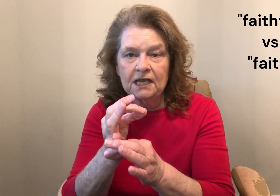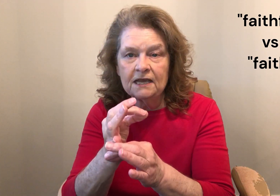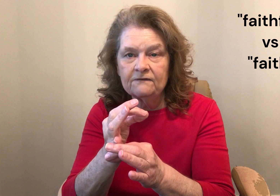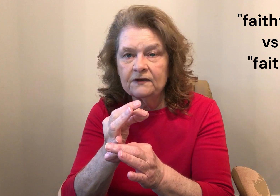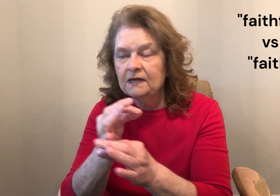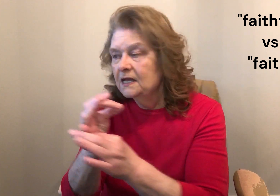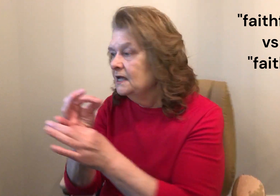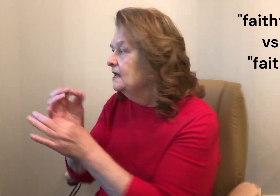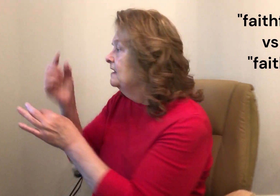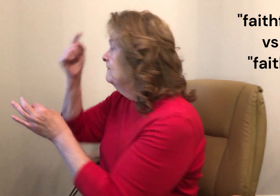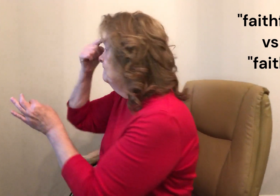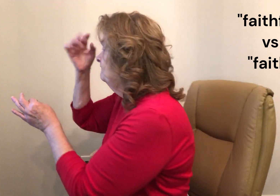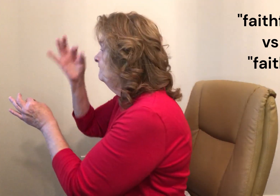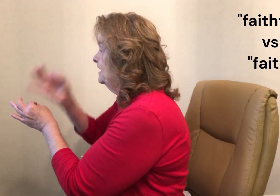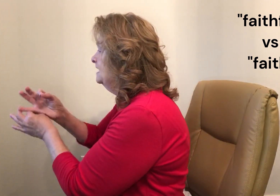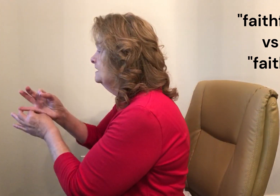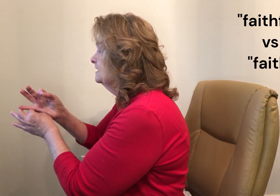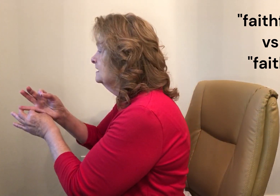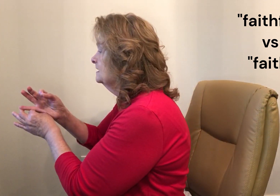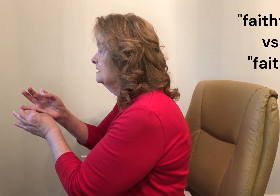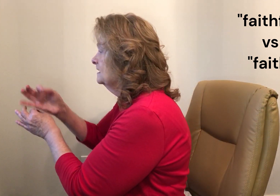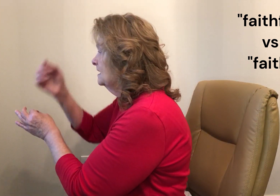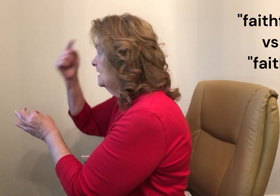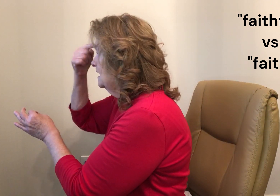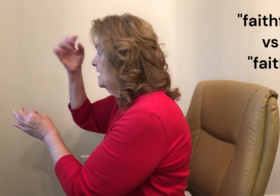F. Faith,